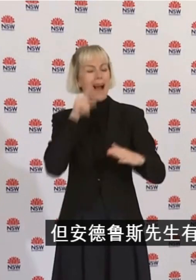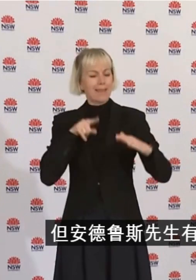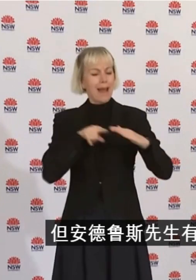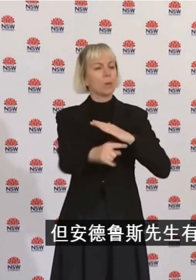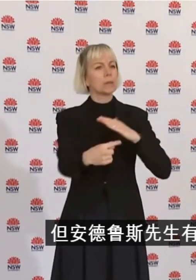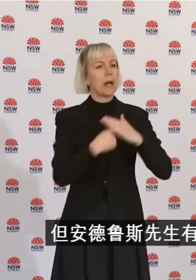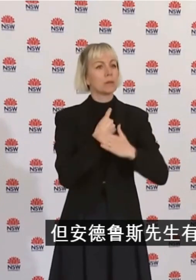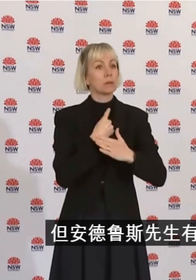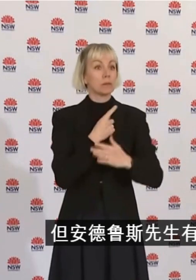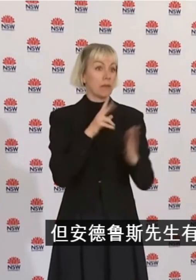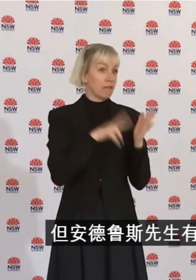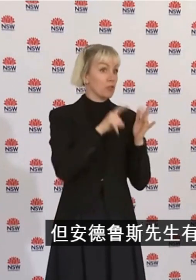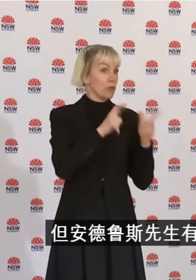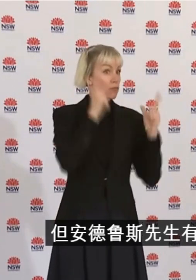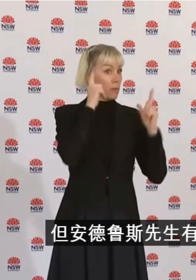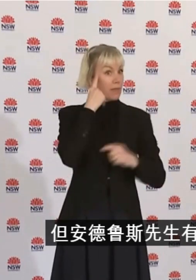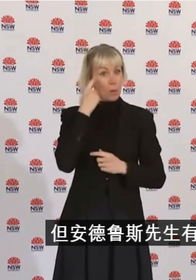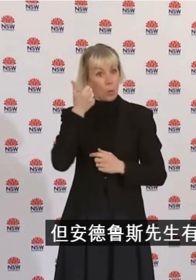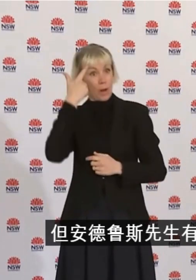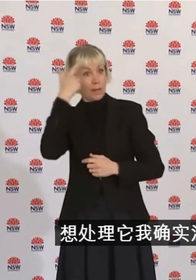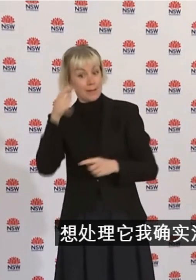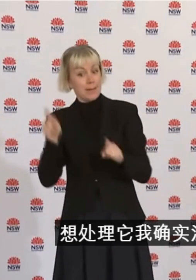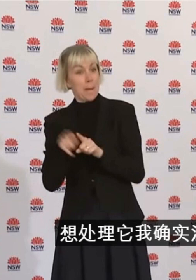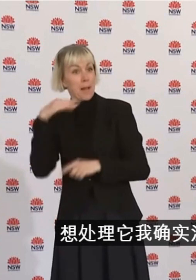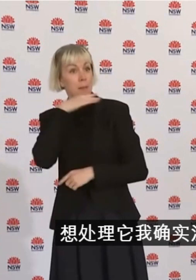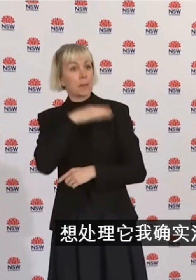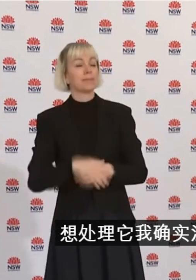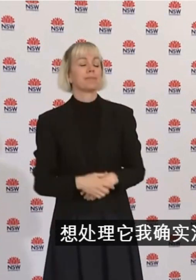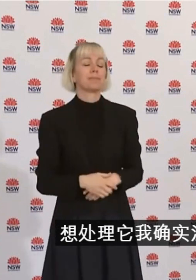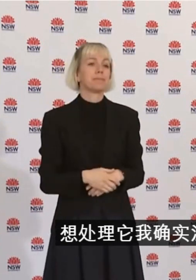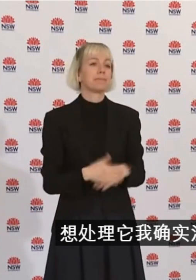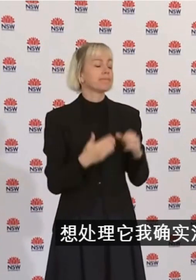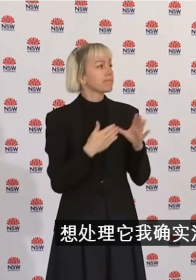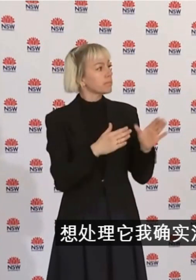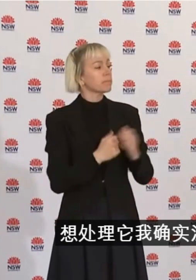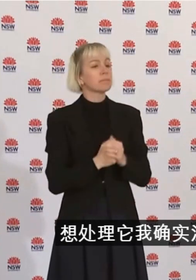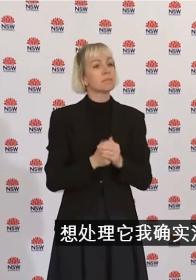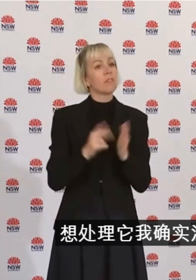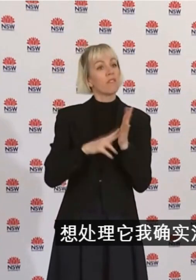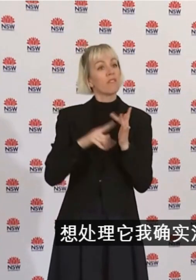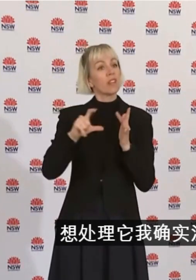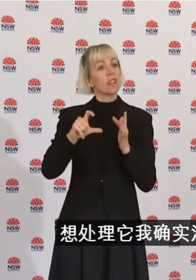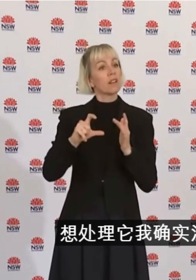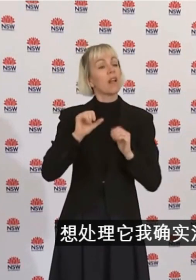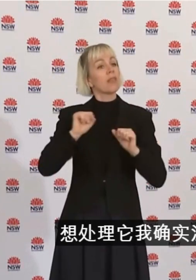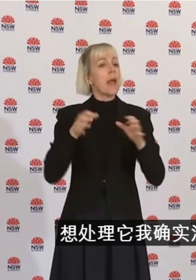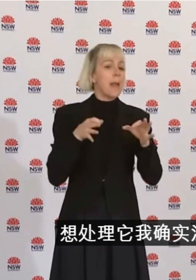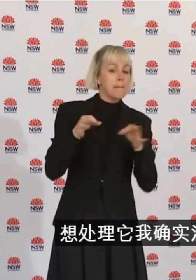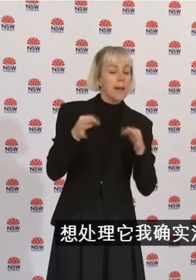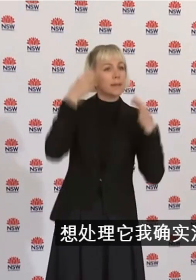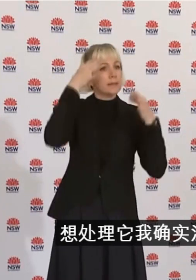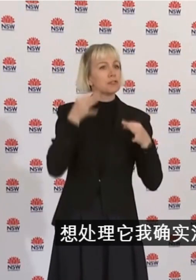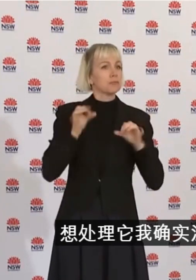Mr. Andrews has his entitlement to deal with his community in the way he wants to deal with it. I did notice that the police union